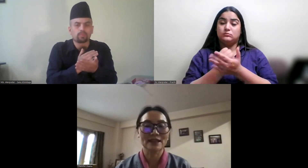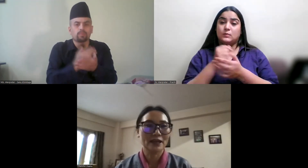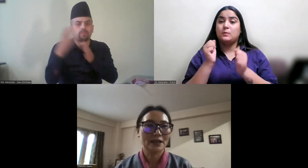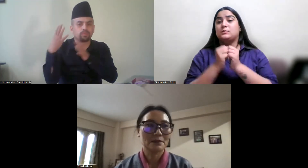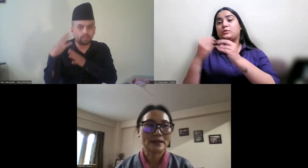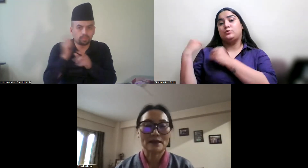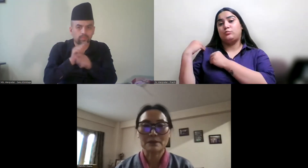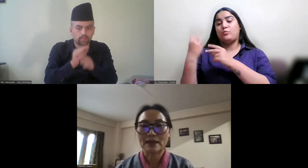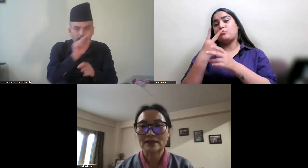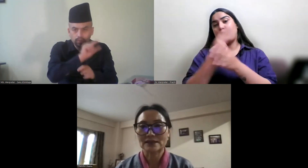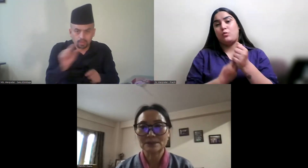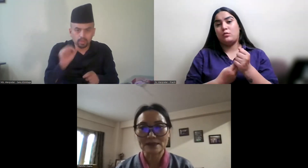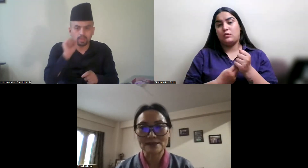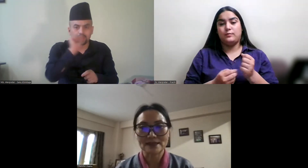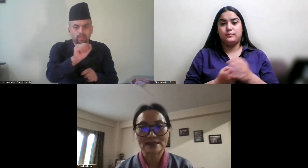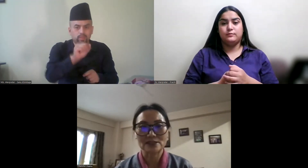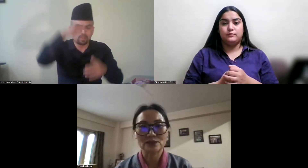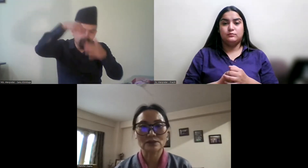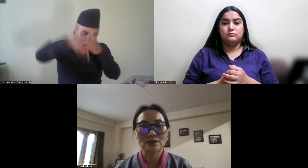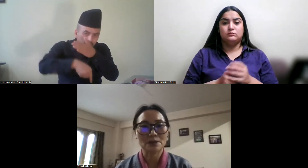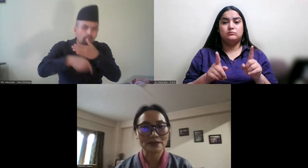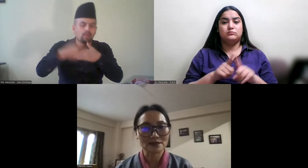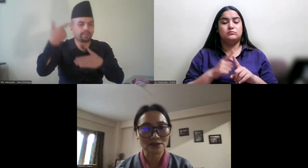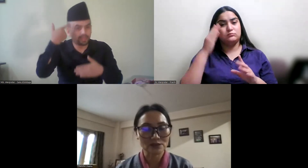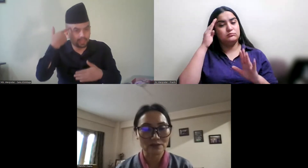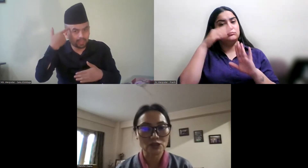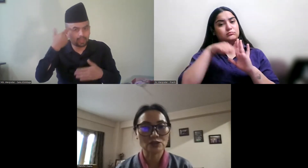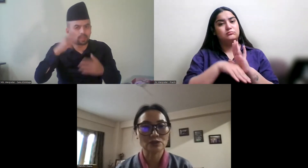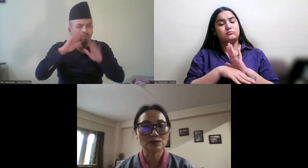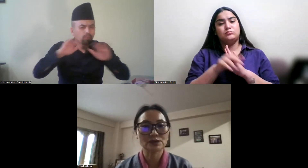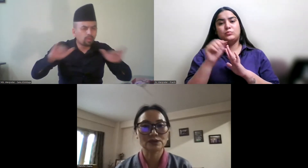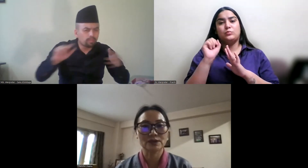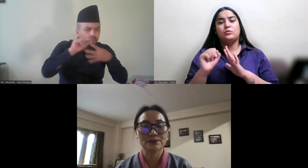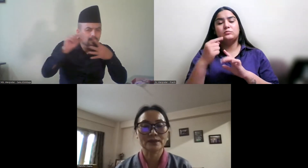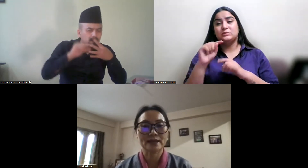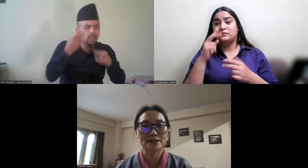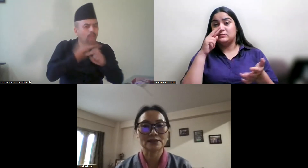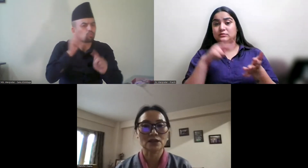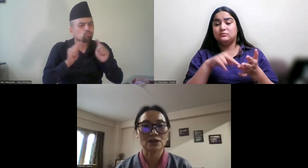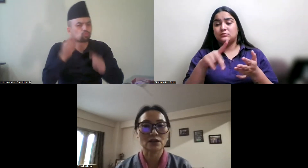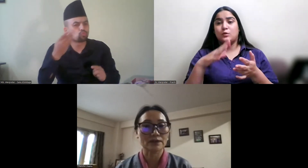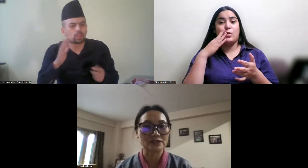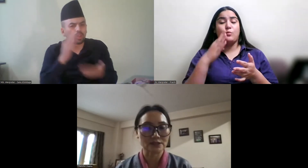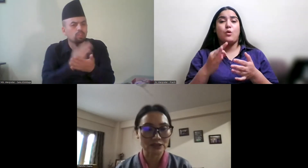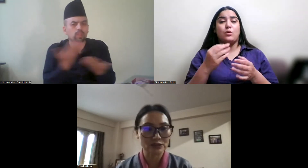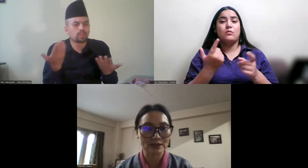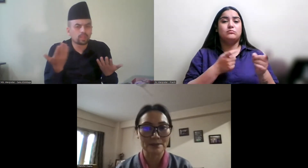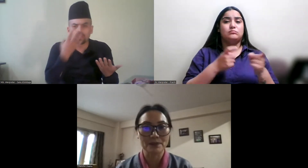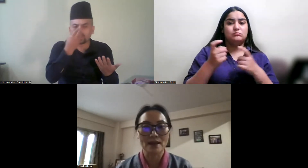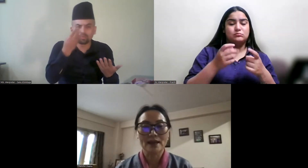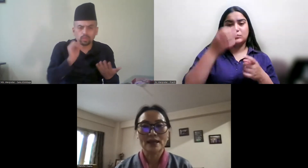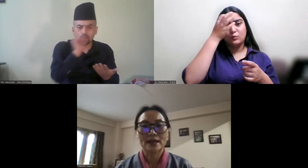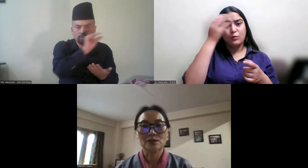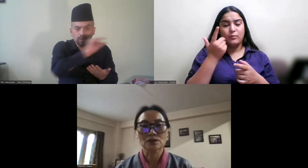responsibilities, make them gain a deeper insight into the complexities of the issues that are of concern to